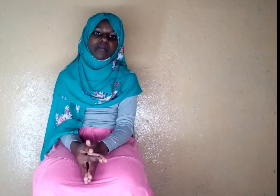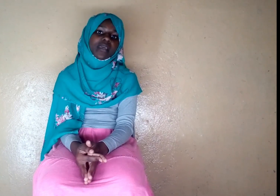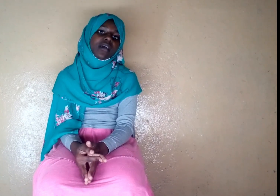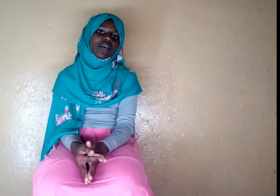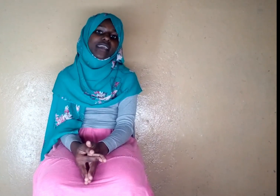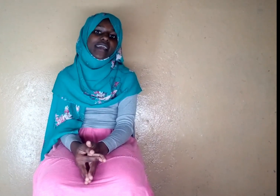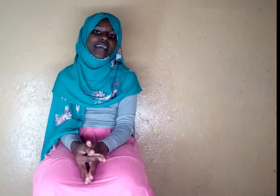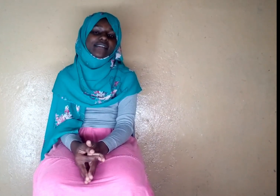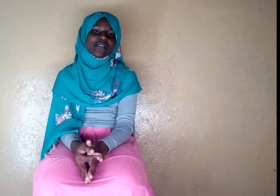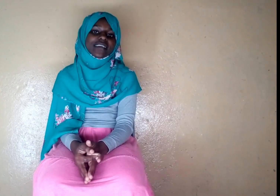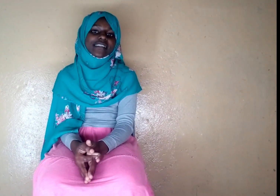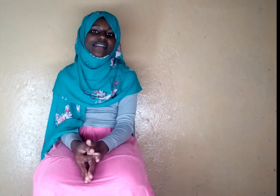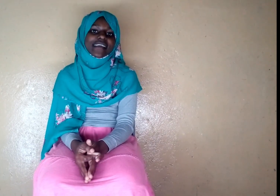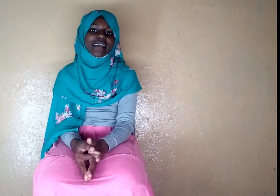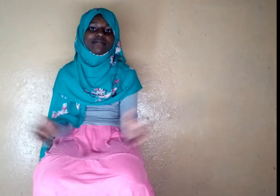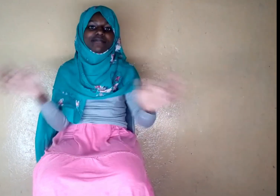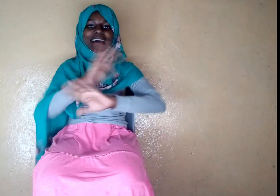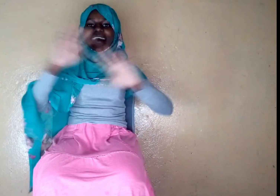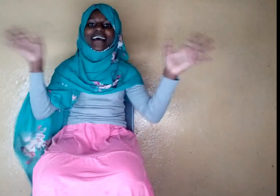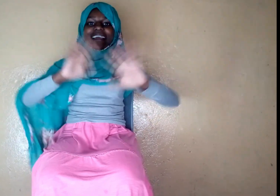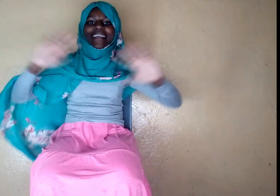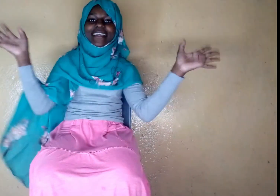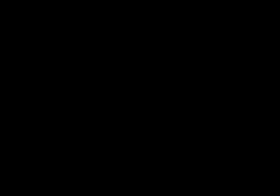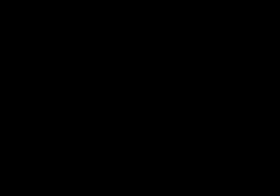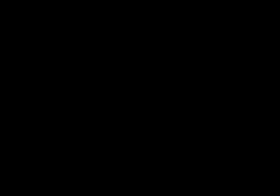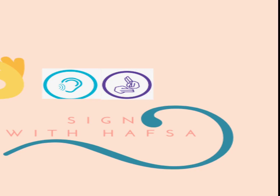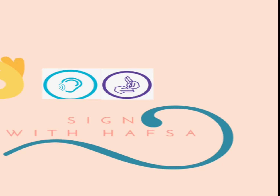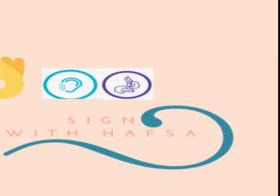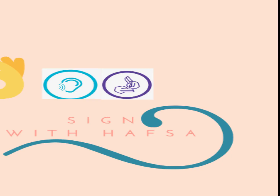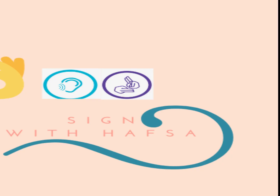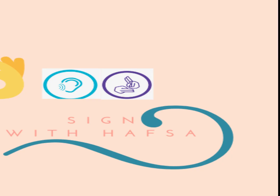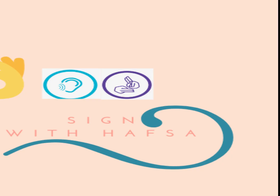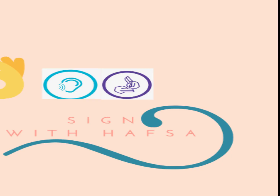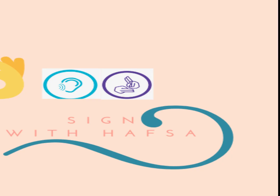Okay guys, see you guys next time. Bye.